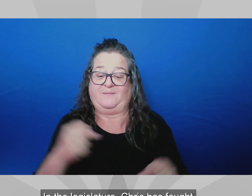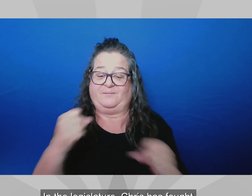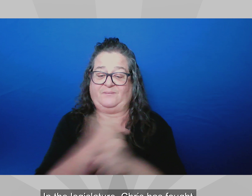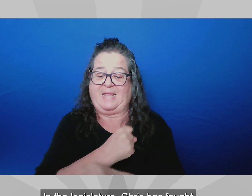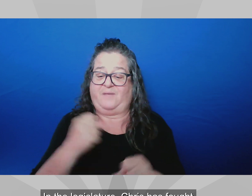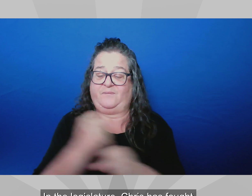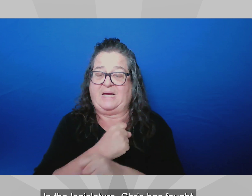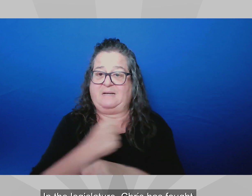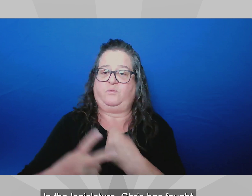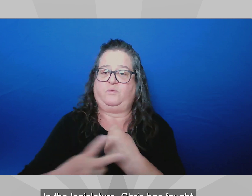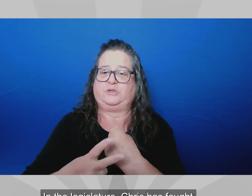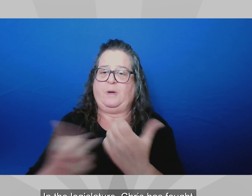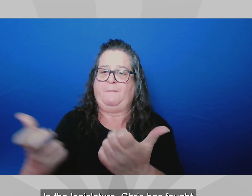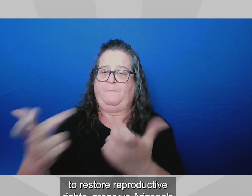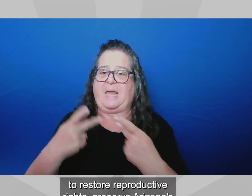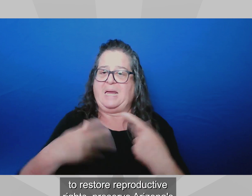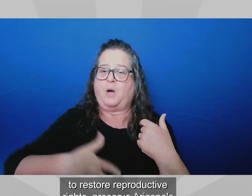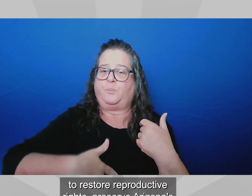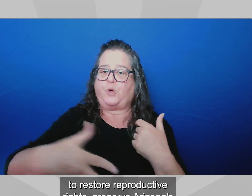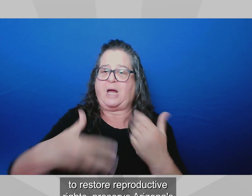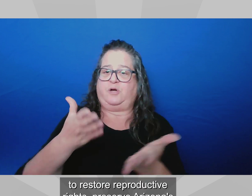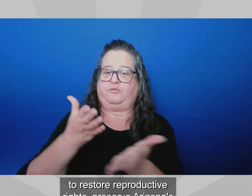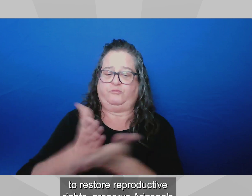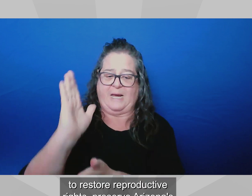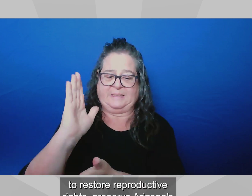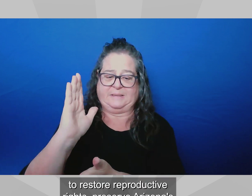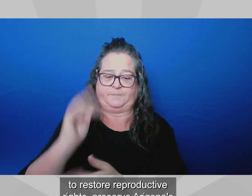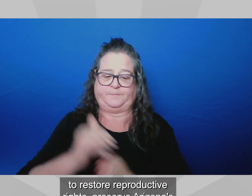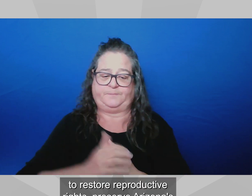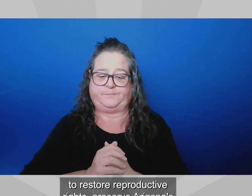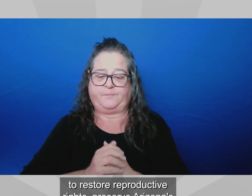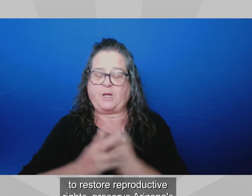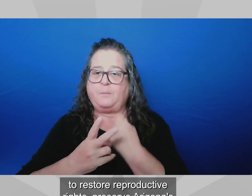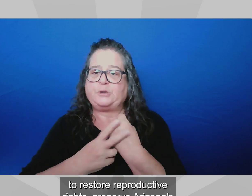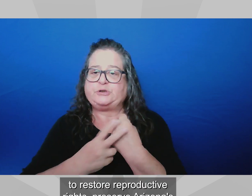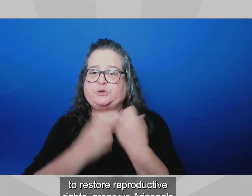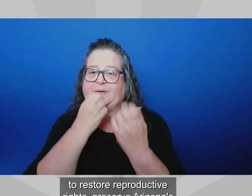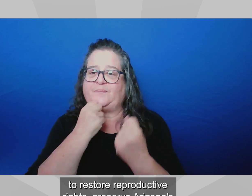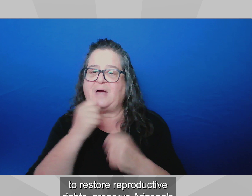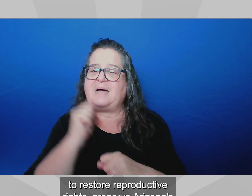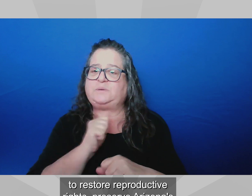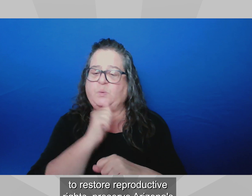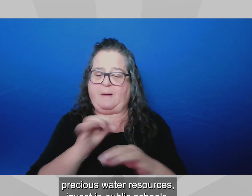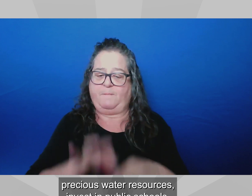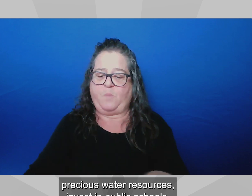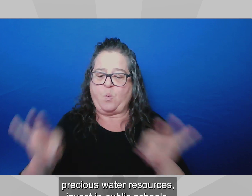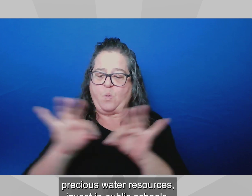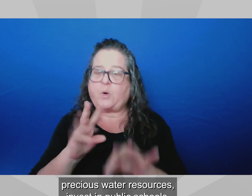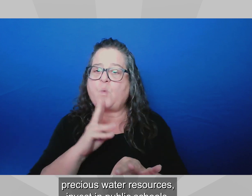In the legislature, Chris has fought to restore reproductive rights, preserve Arizona's precious